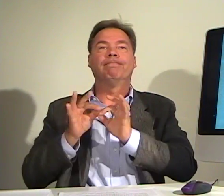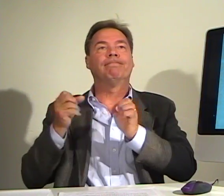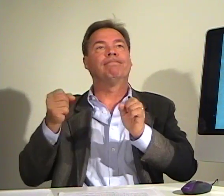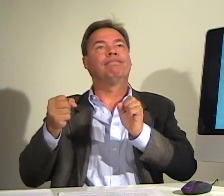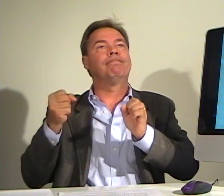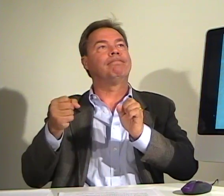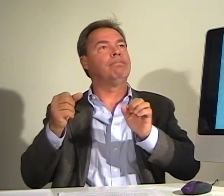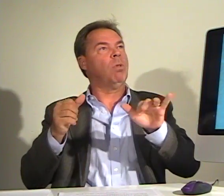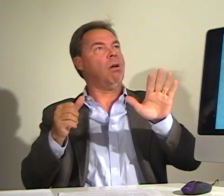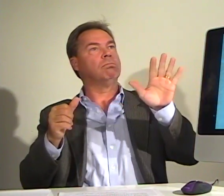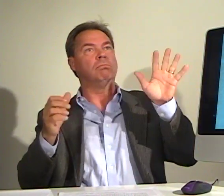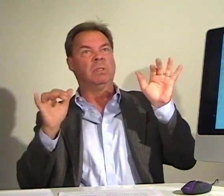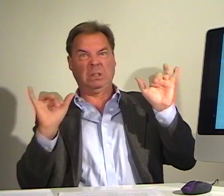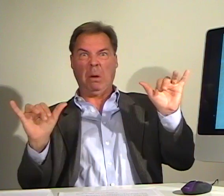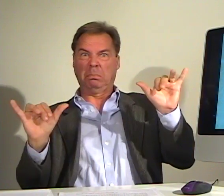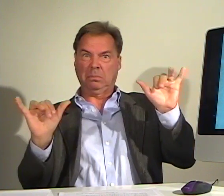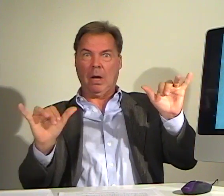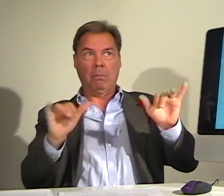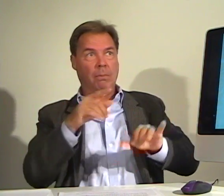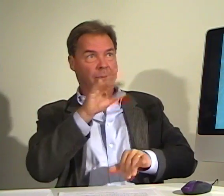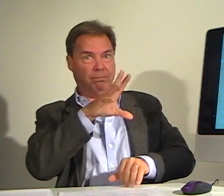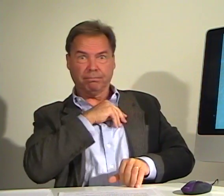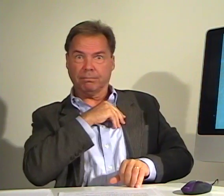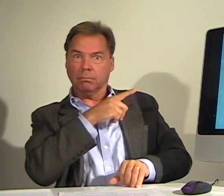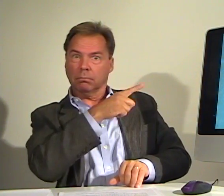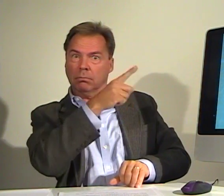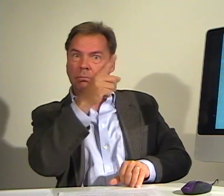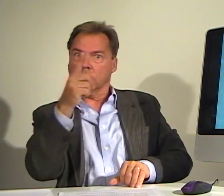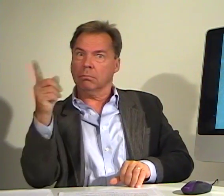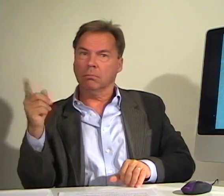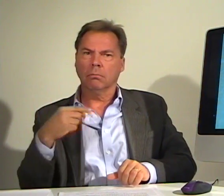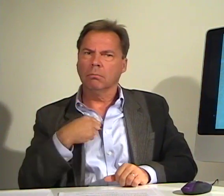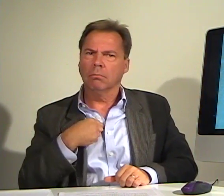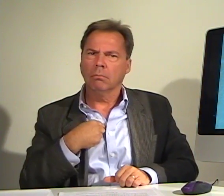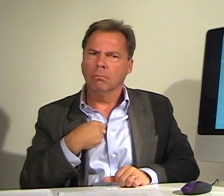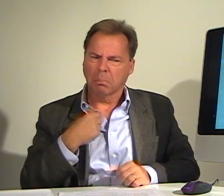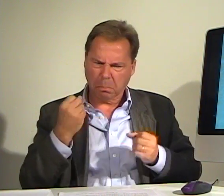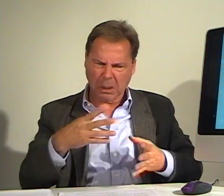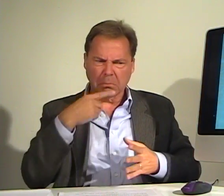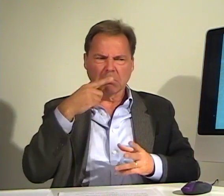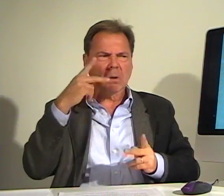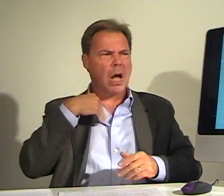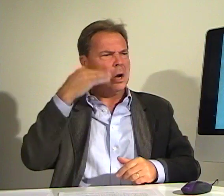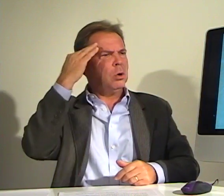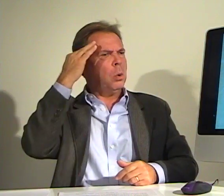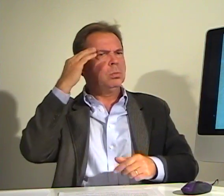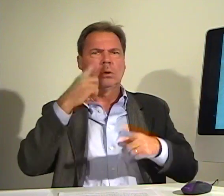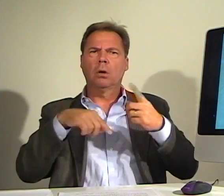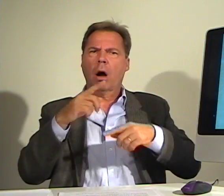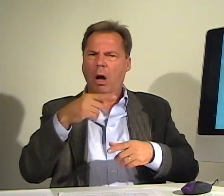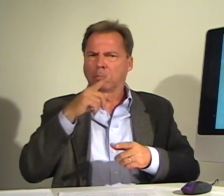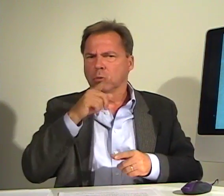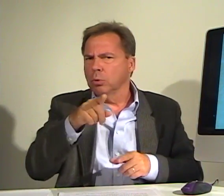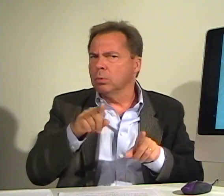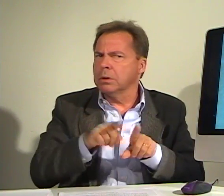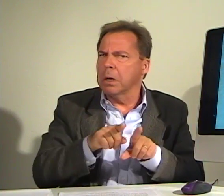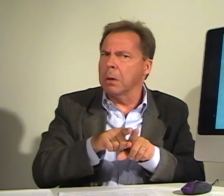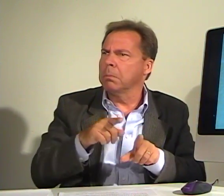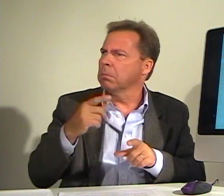because society is a speaking society, that we have to accept the fact they're speaking and that we're not. I know, for example,